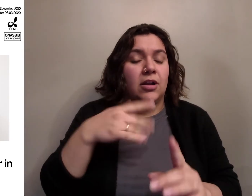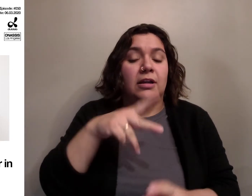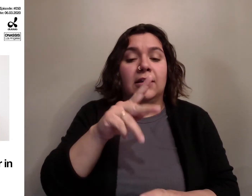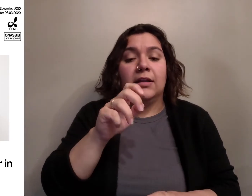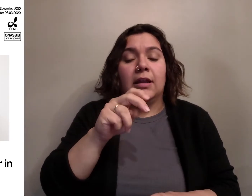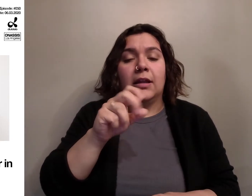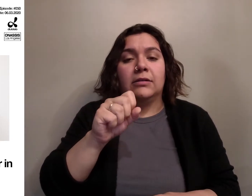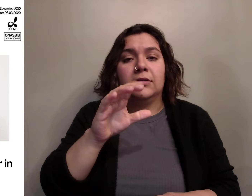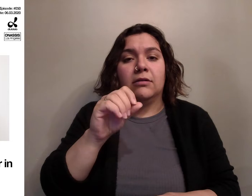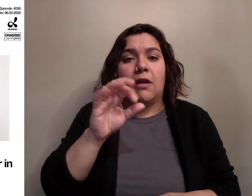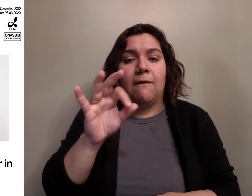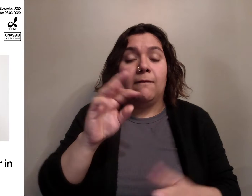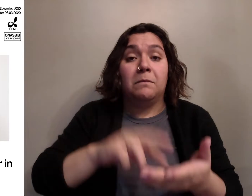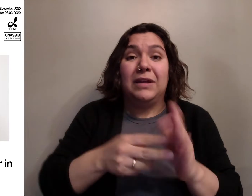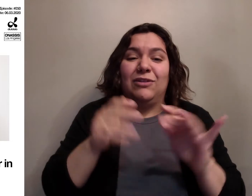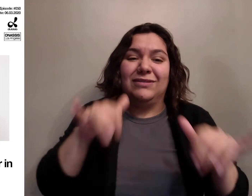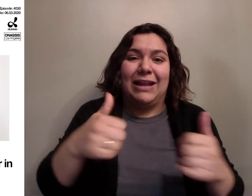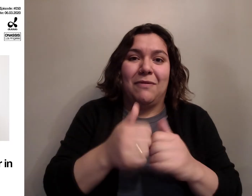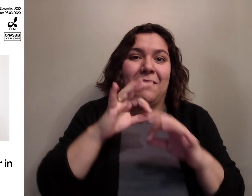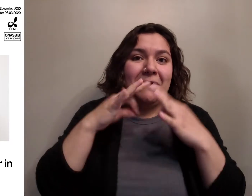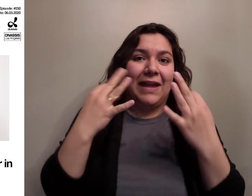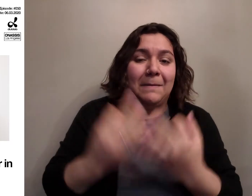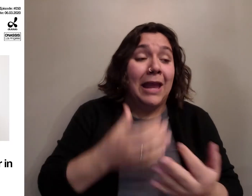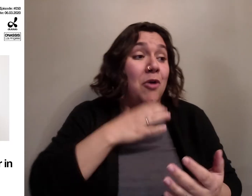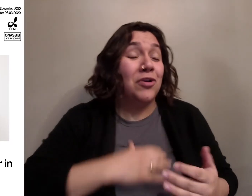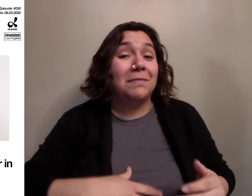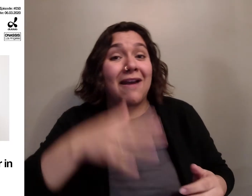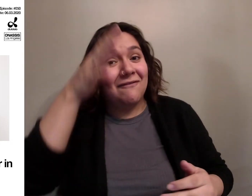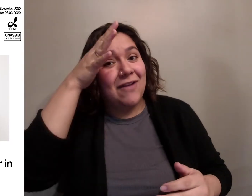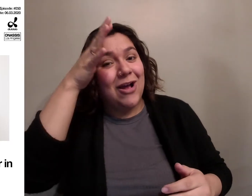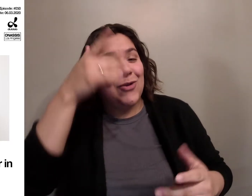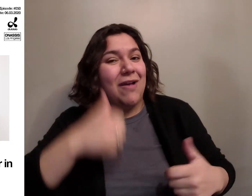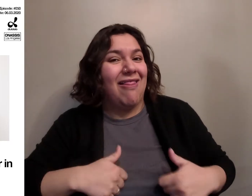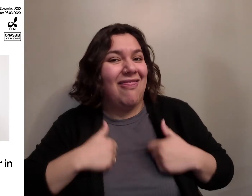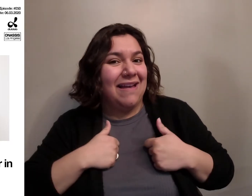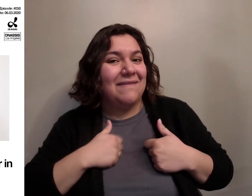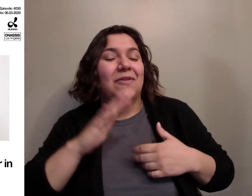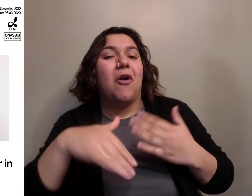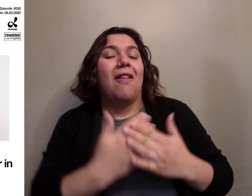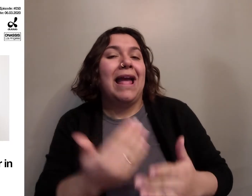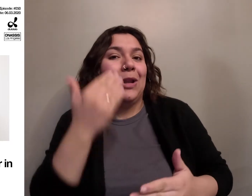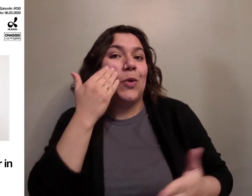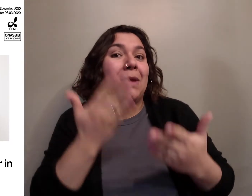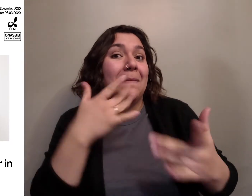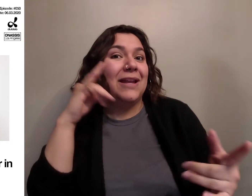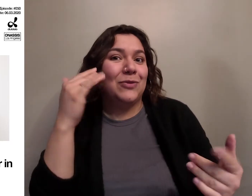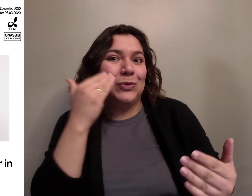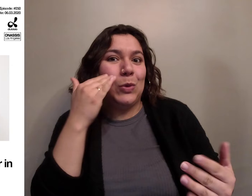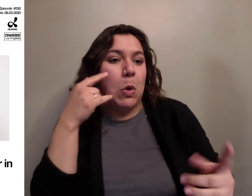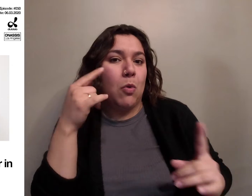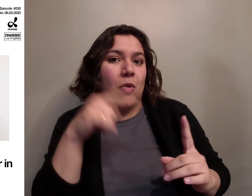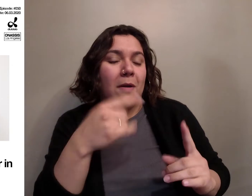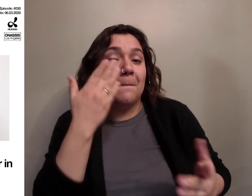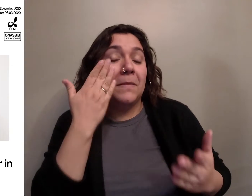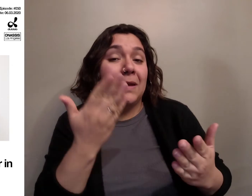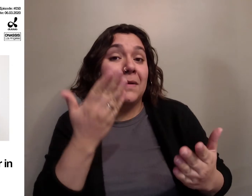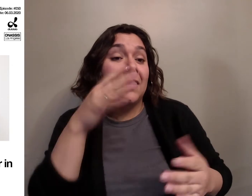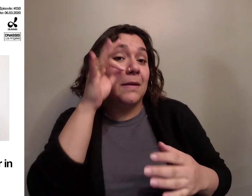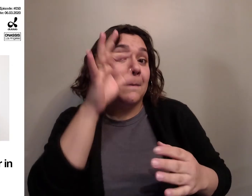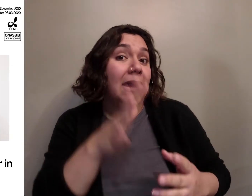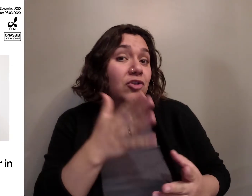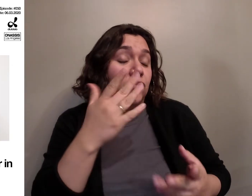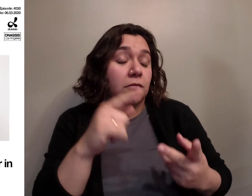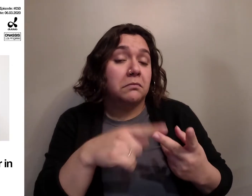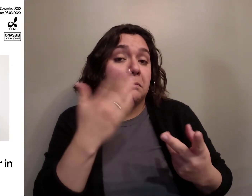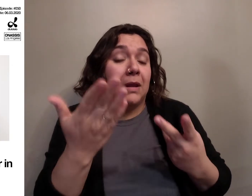well-respected pastor of the town in Kenskoff. So we stayed with his family while we were there. I wish my father were alive. For all I know,